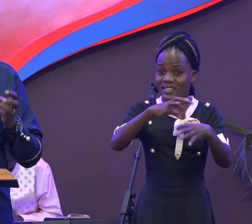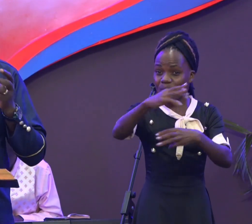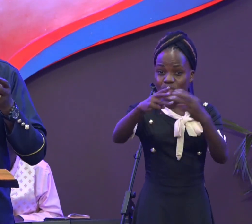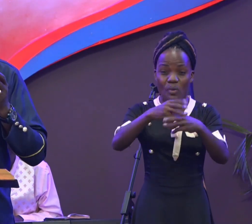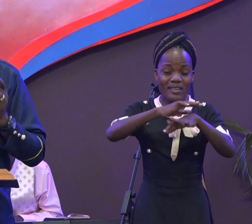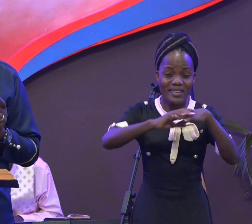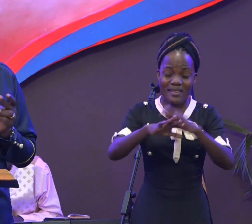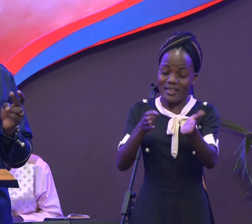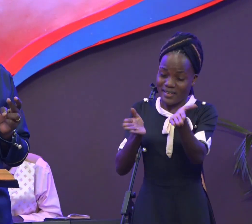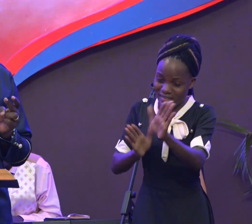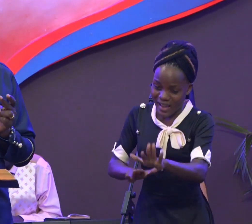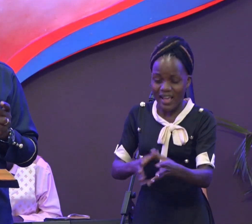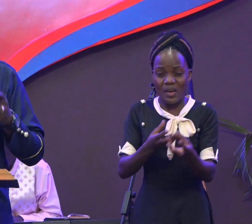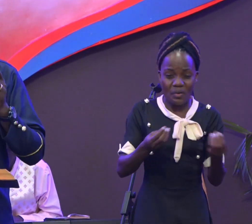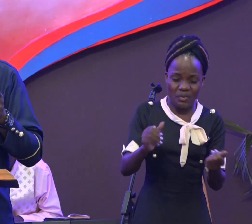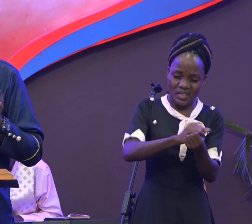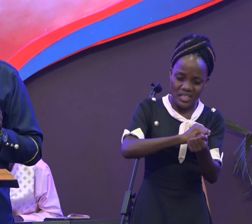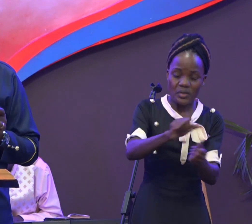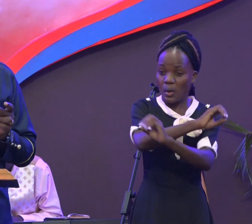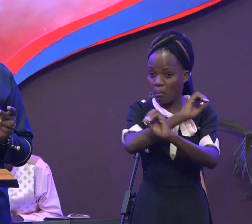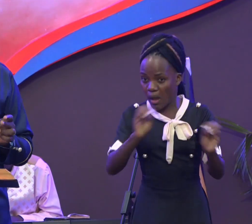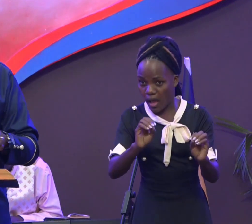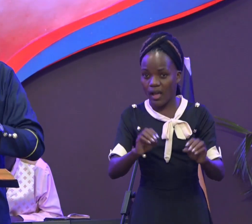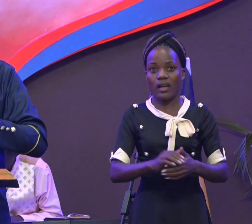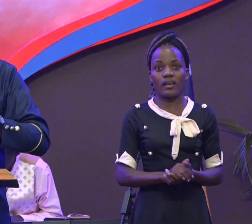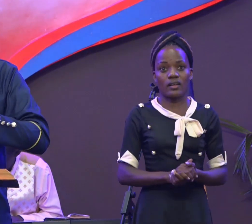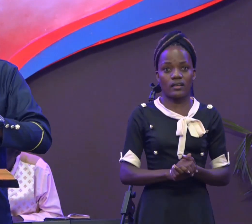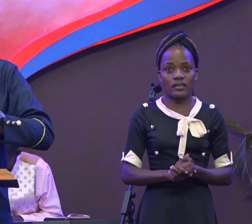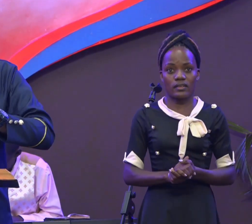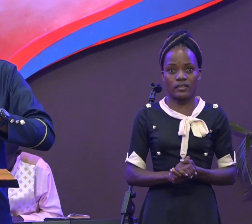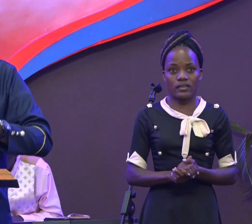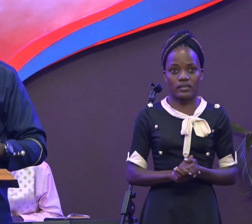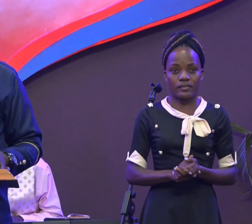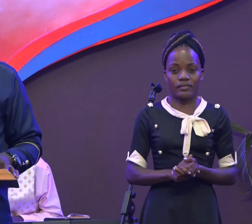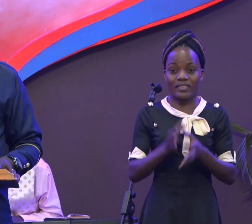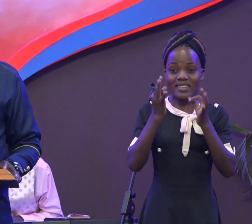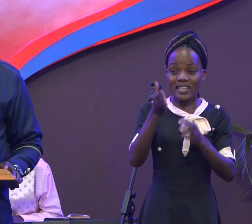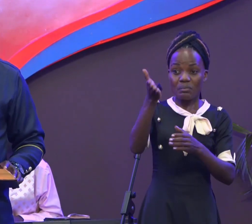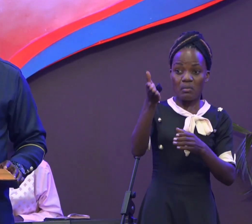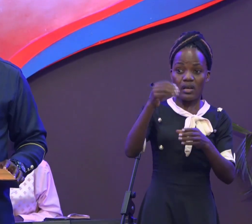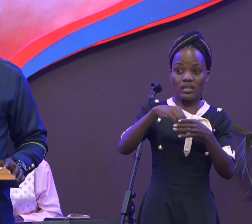die. Tebigwerera. They are not eternal. They don't get trusted.